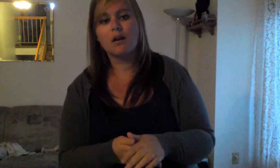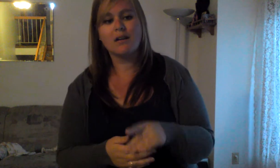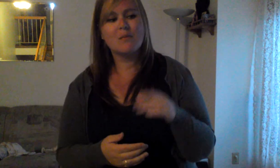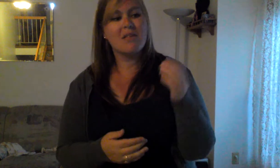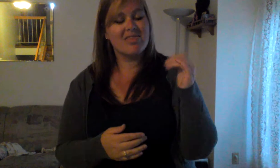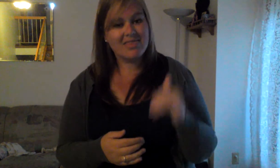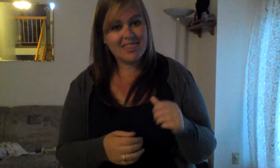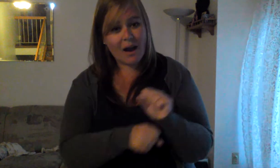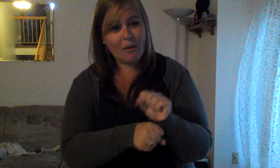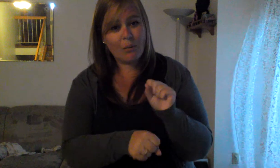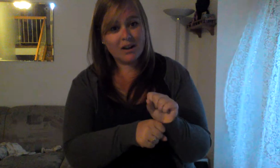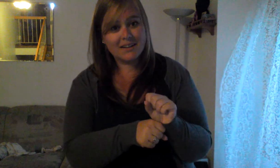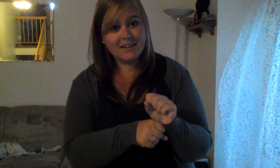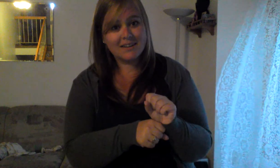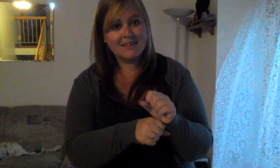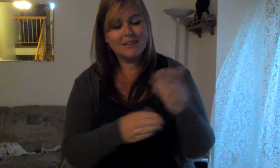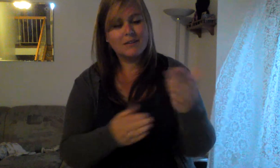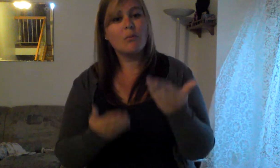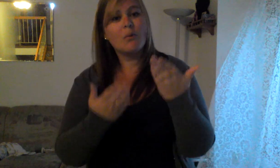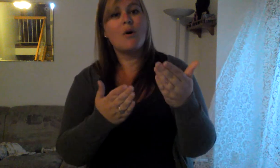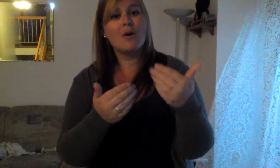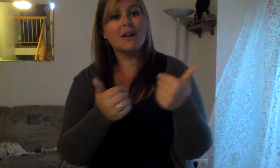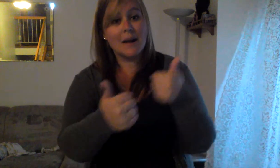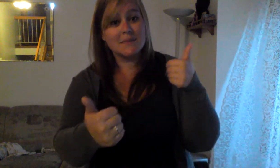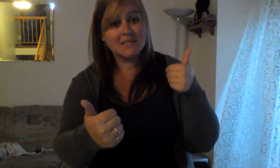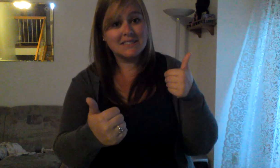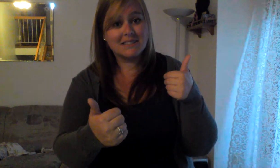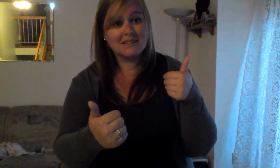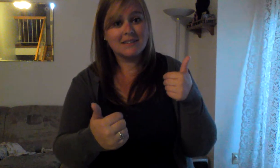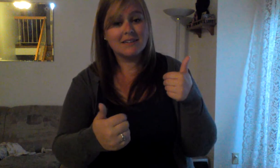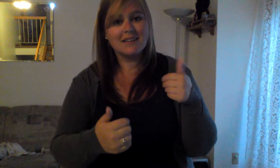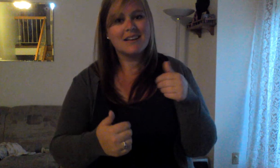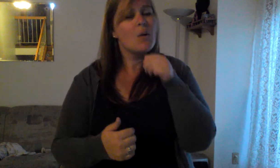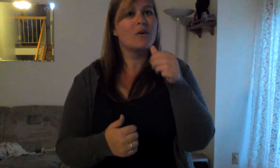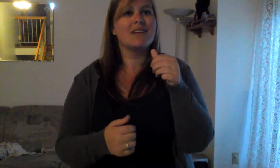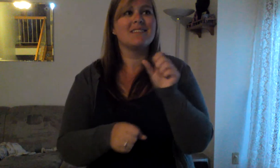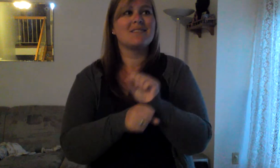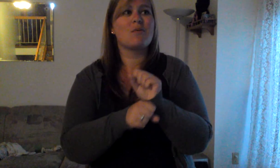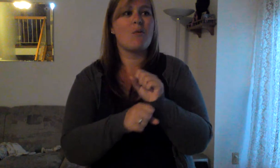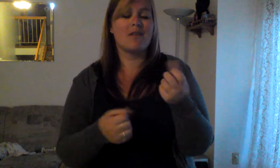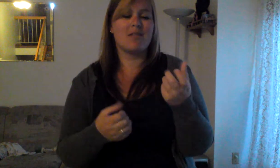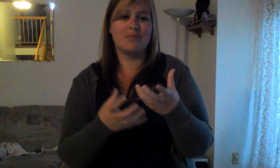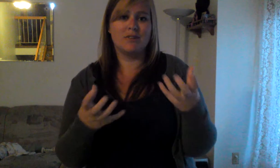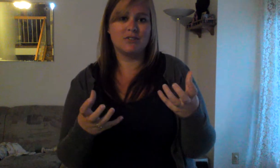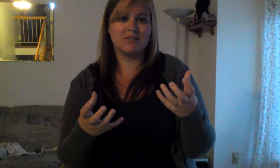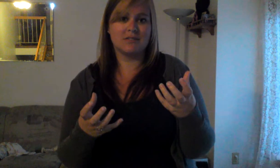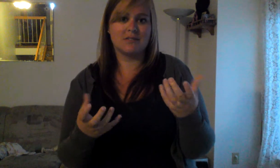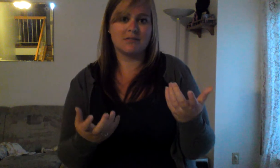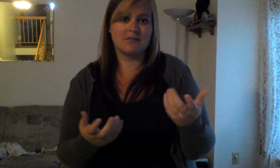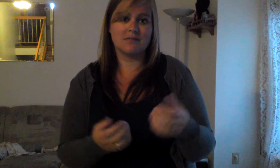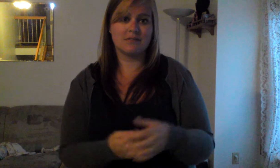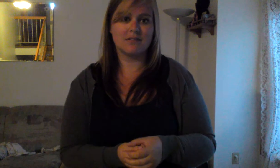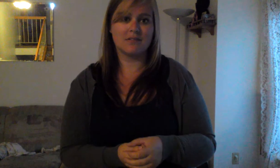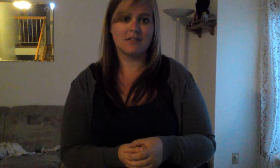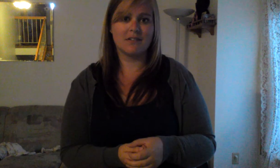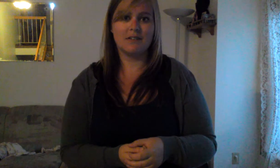into promoting abstinence. And the truth is it really wouldn't take all that. All it would really take is you getting out of our way. Now what's sad is that